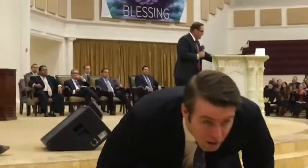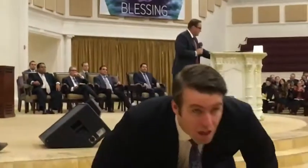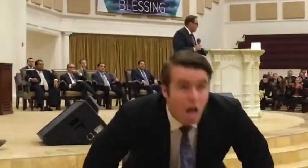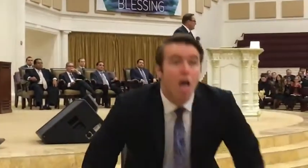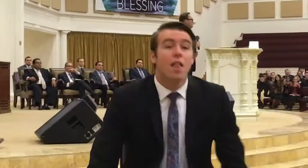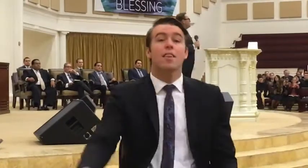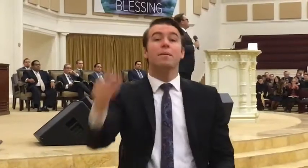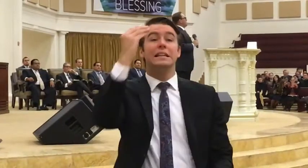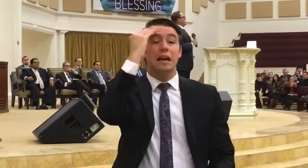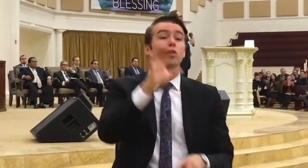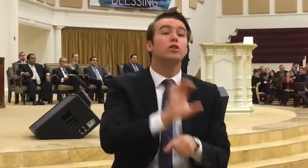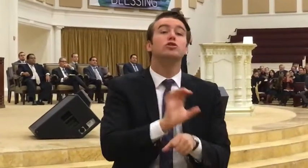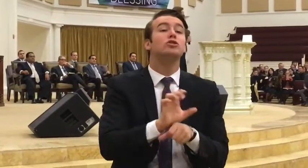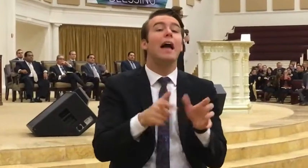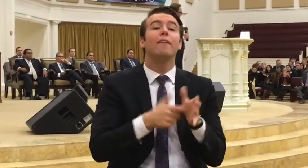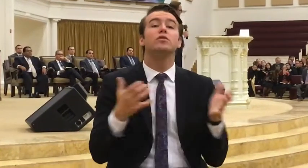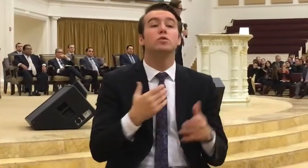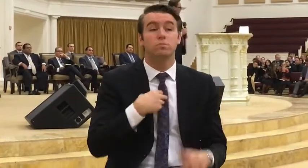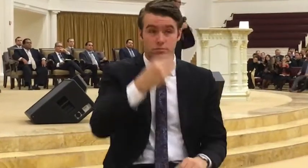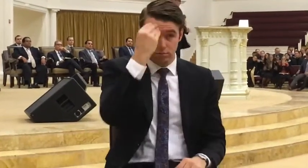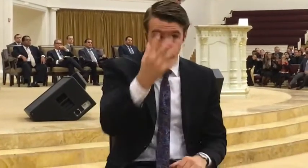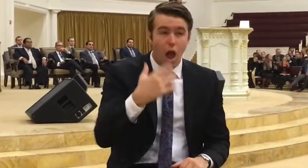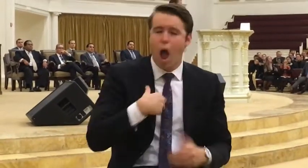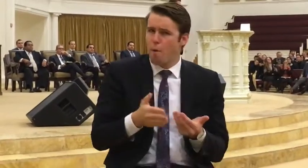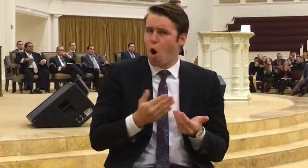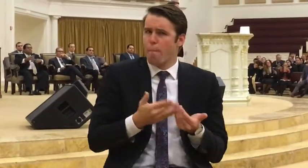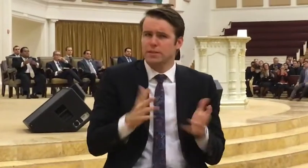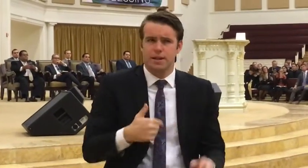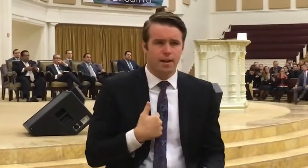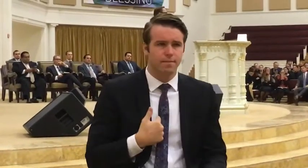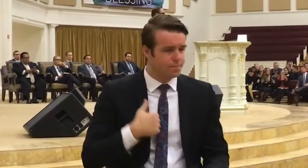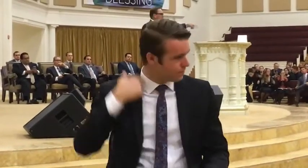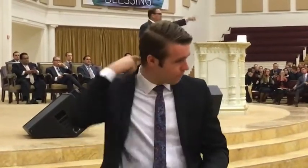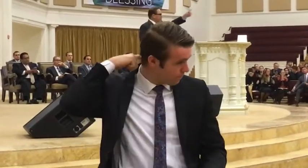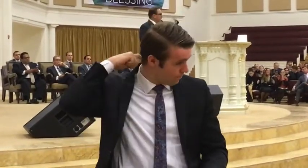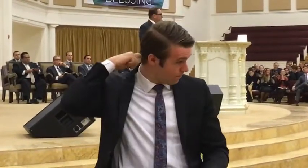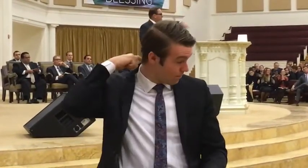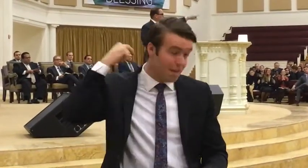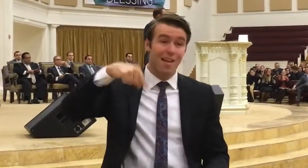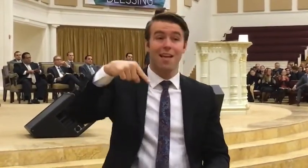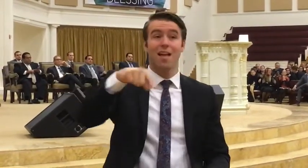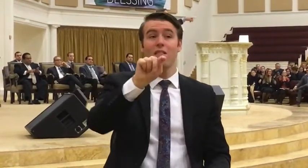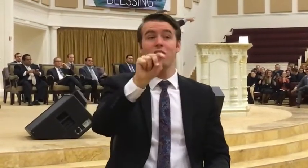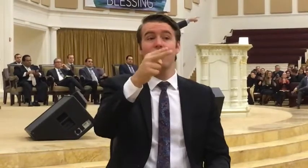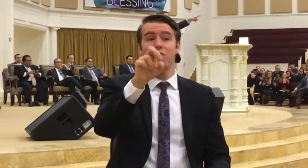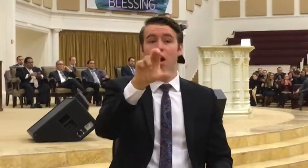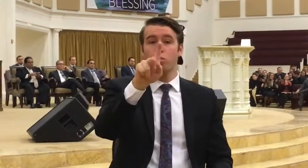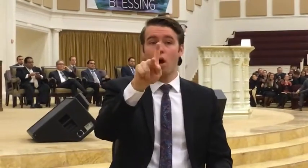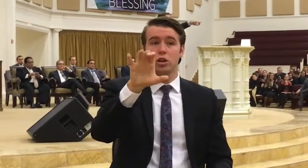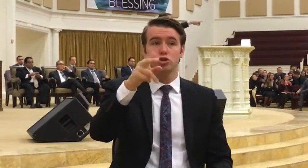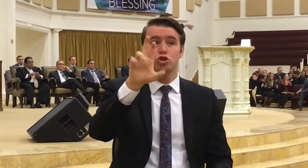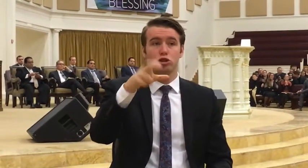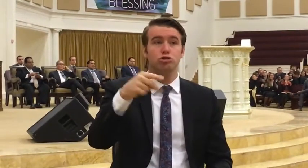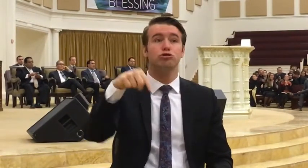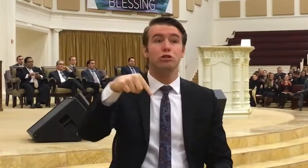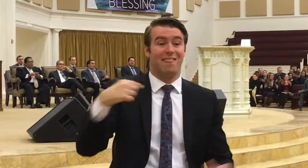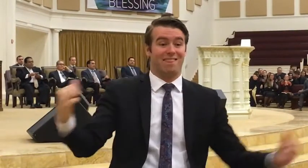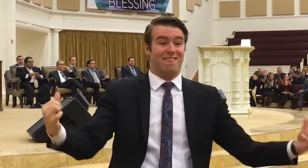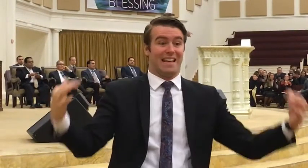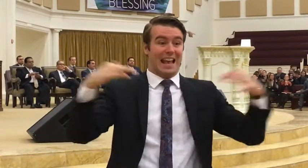do. The church, I'm almost done. This church, the Rock Church, this place we gather. Everybody say we gather.